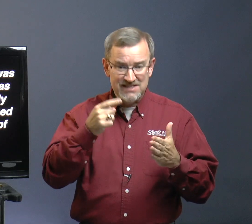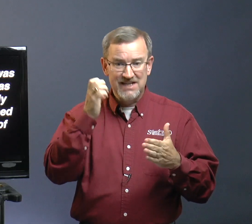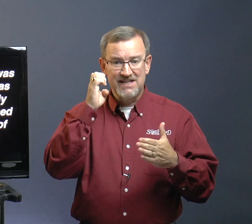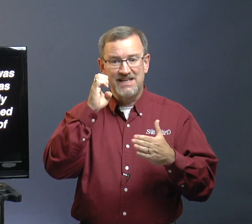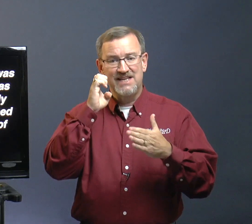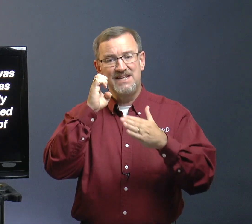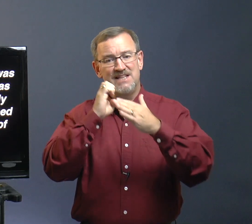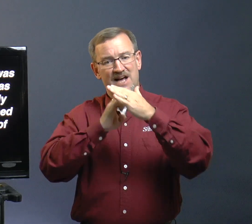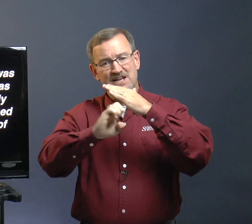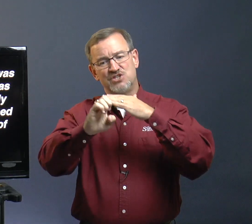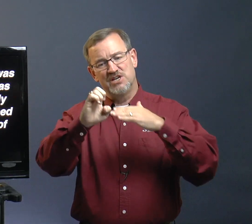said,